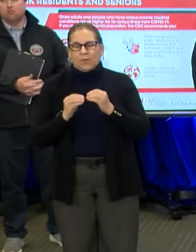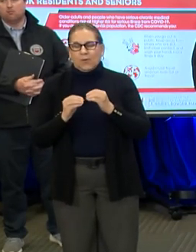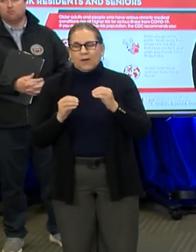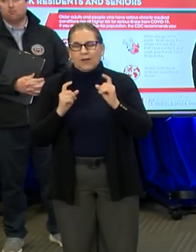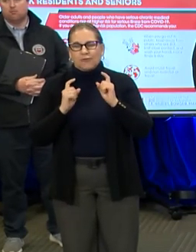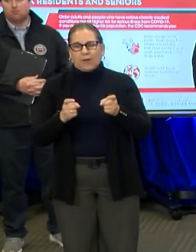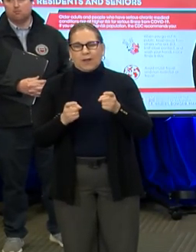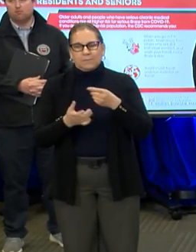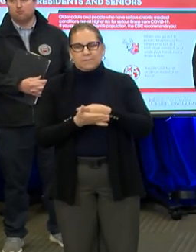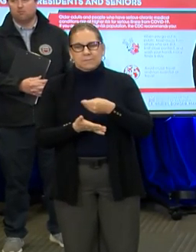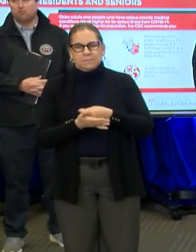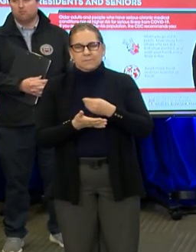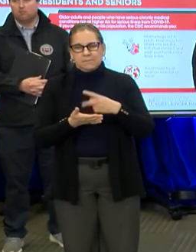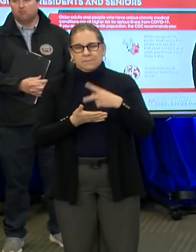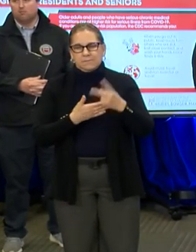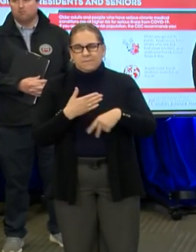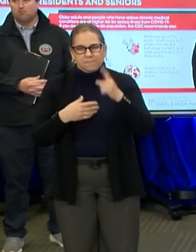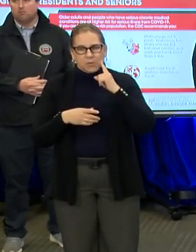say, put